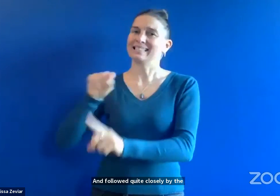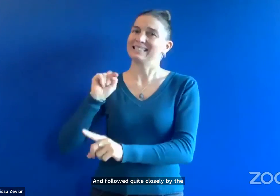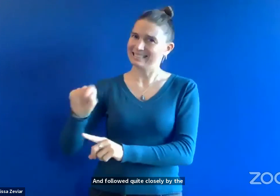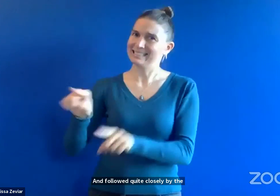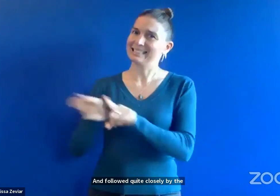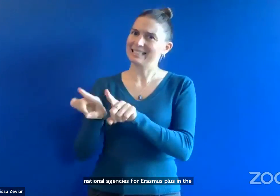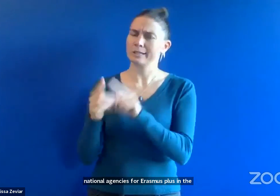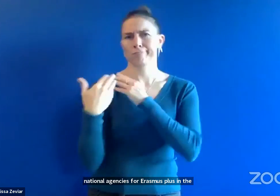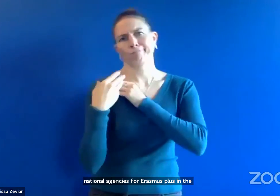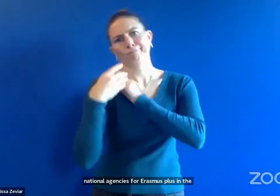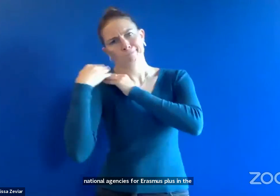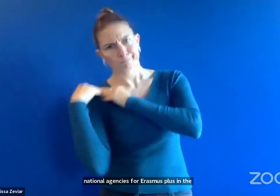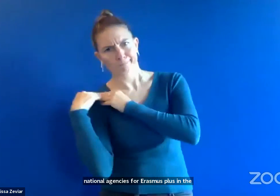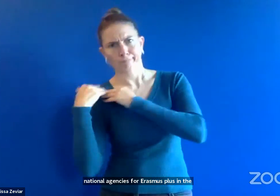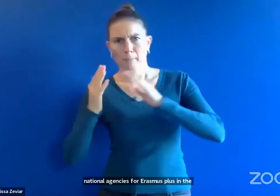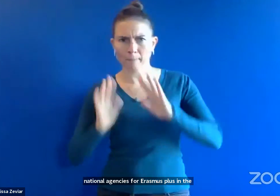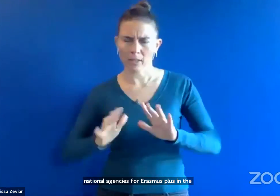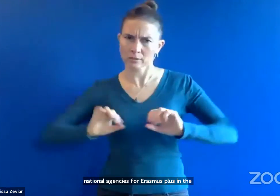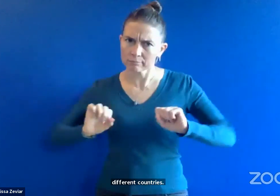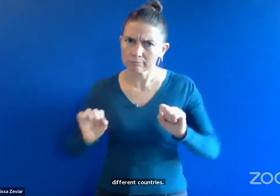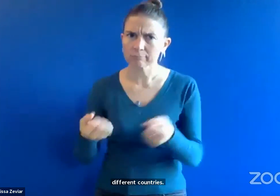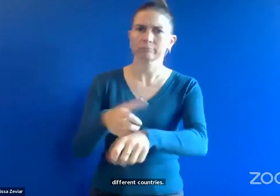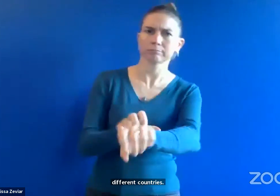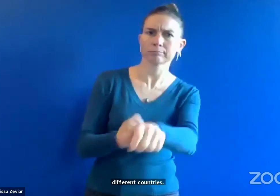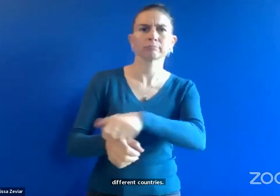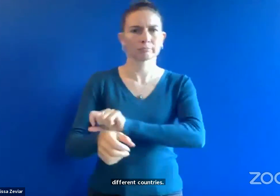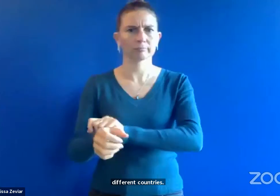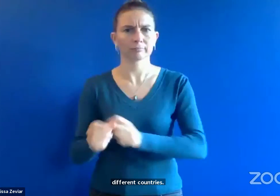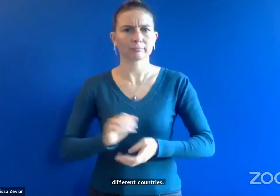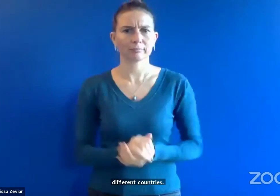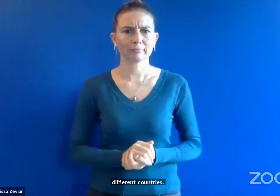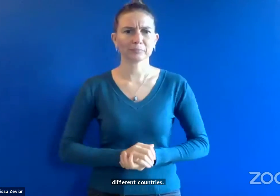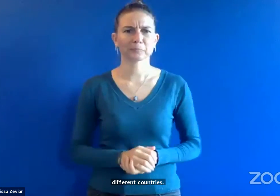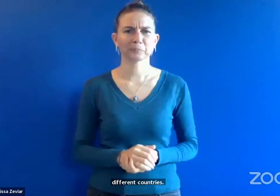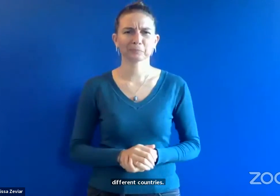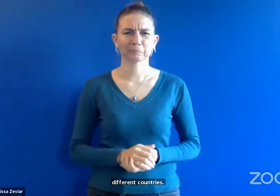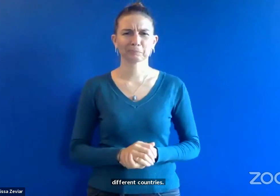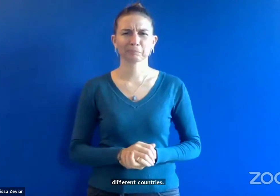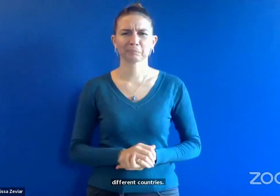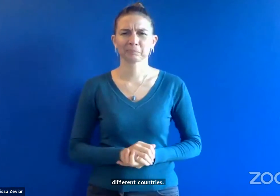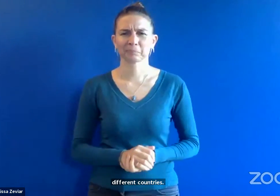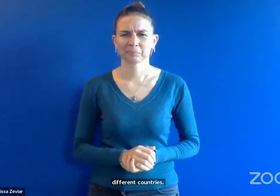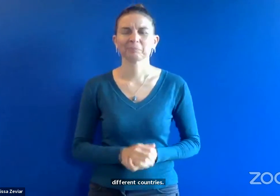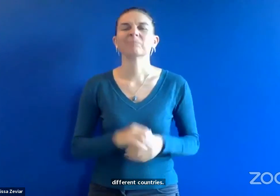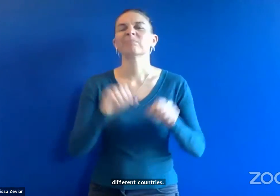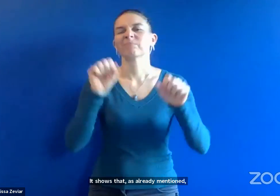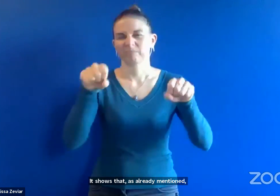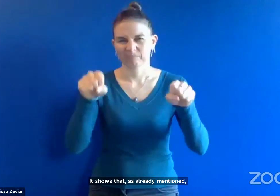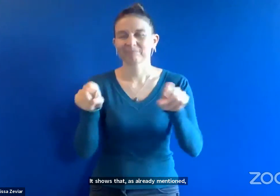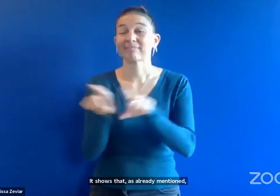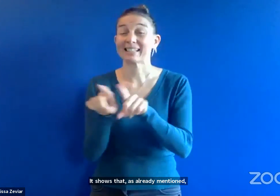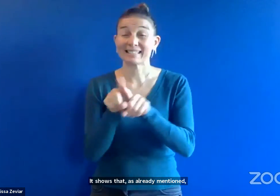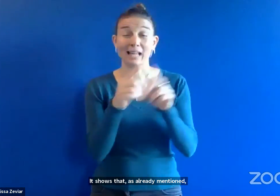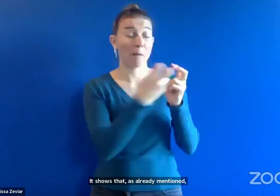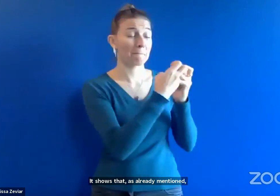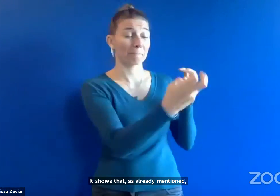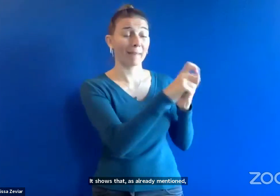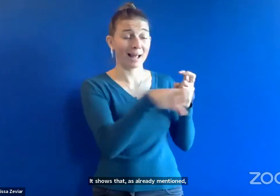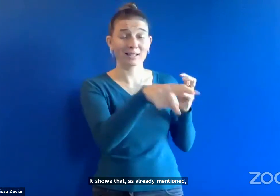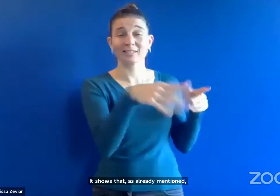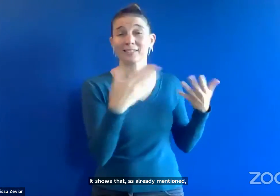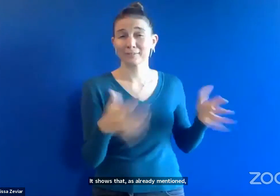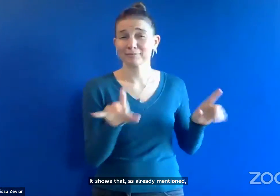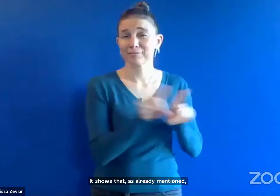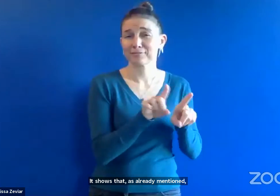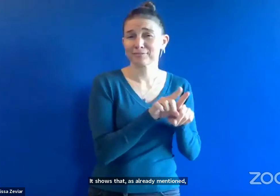shows that, yeah, as already mentioned, also by the panelists, it's